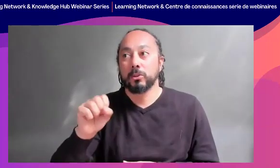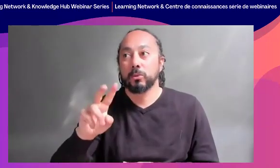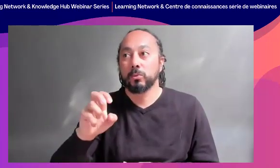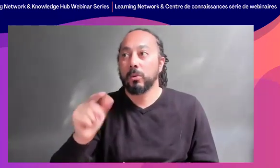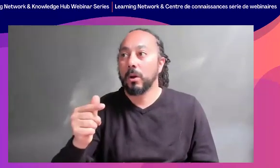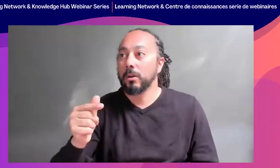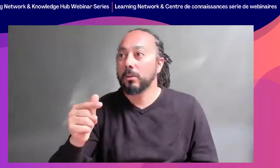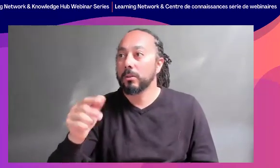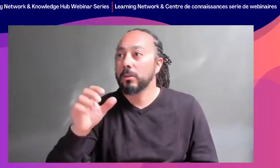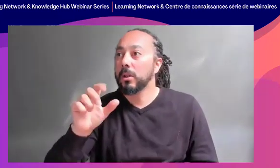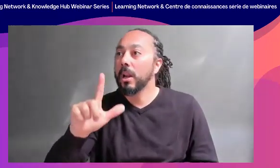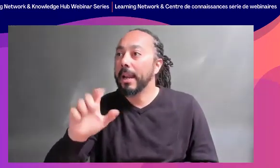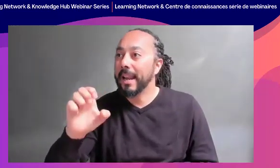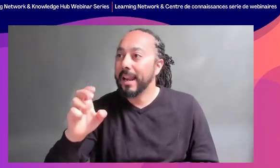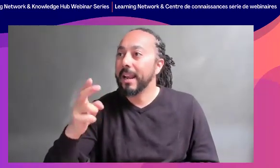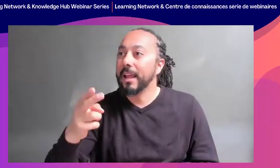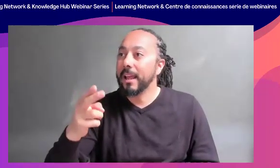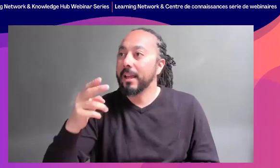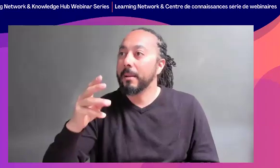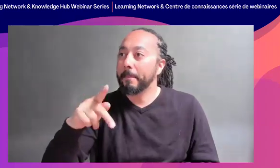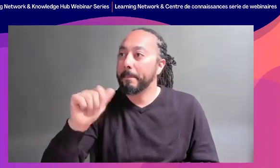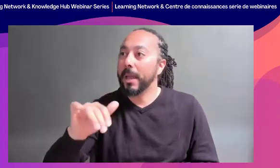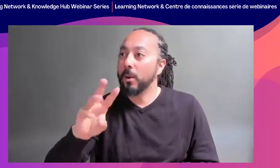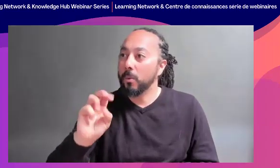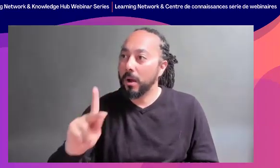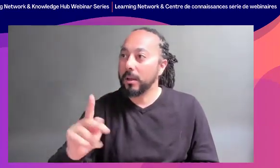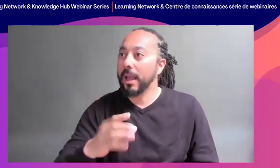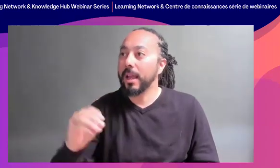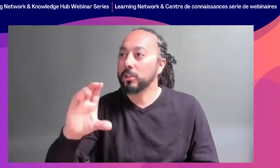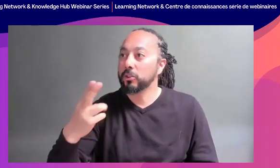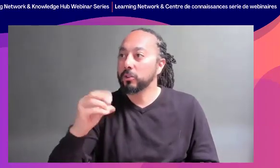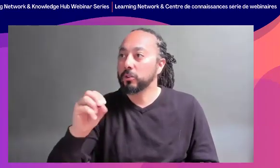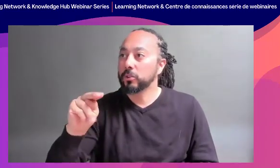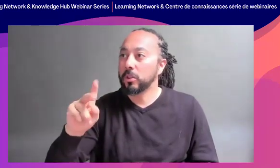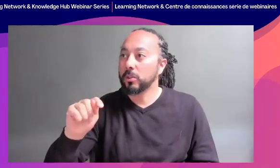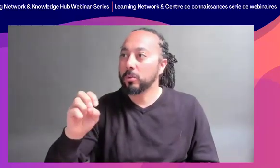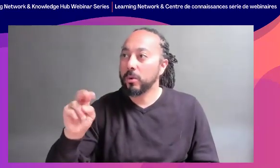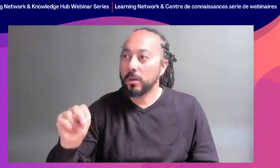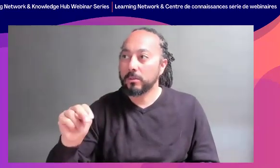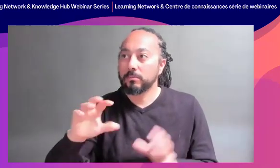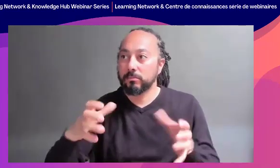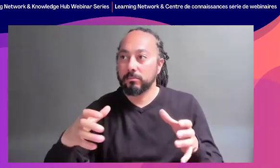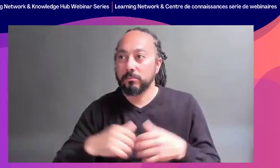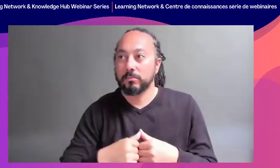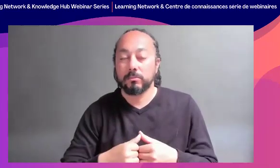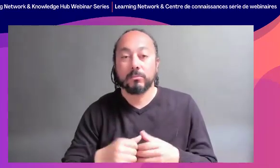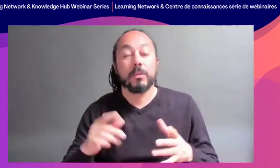nations. These lands are connected with the London Township and Sombra Treaties of